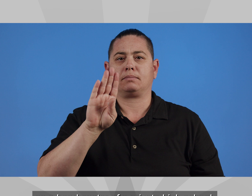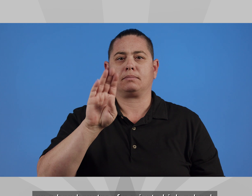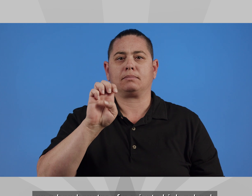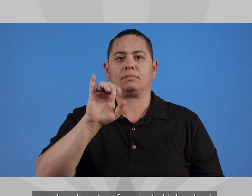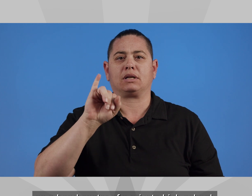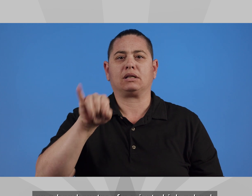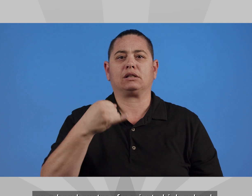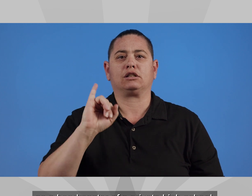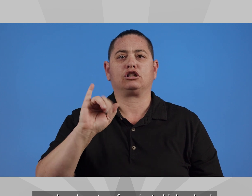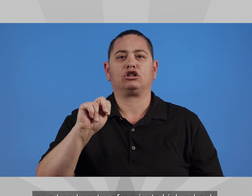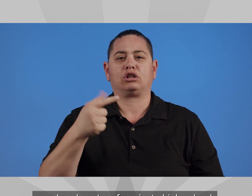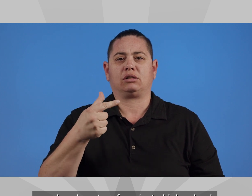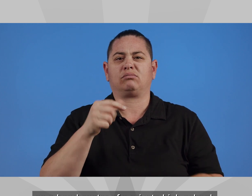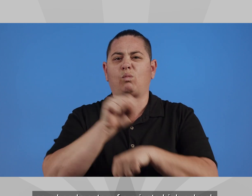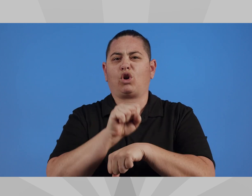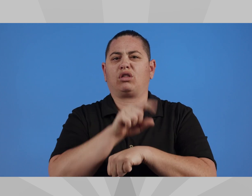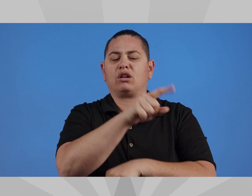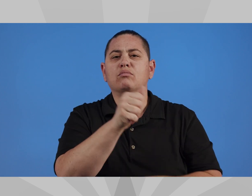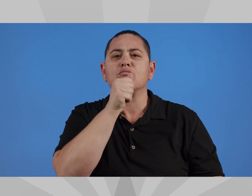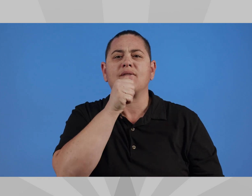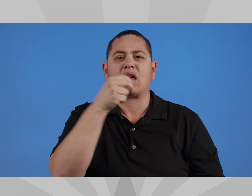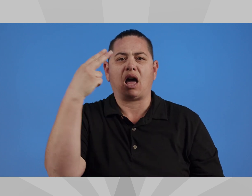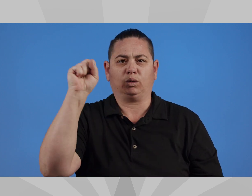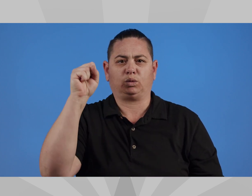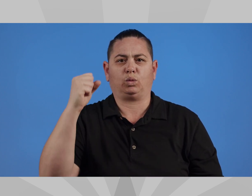as a headmaster of a private high school.